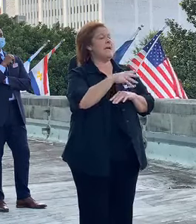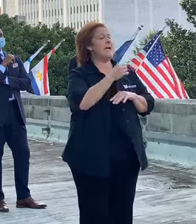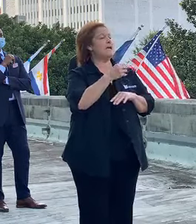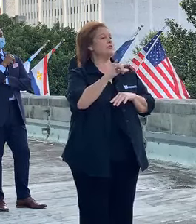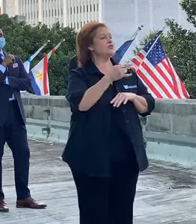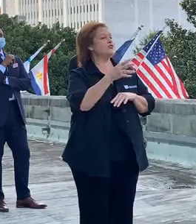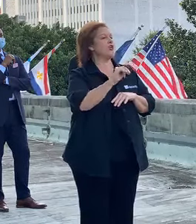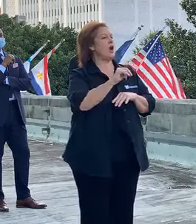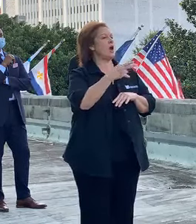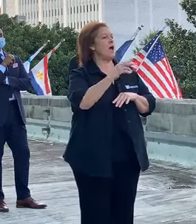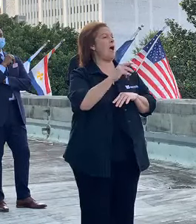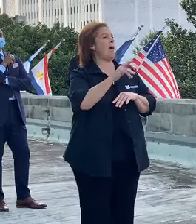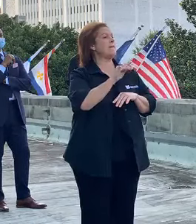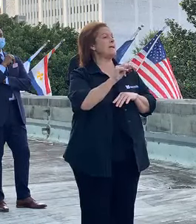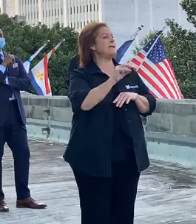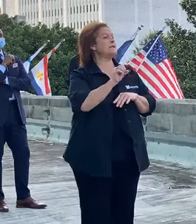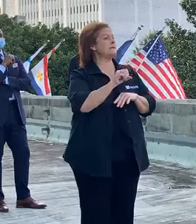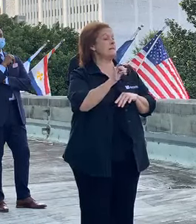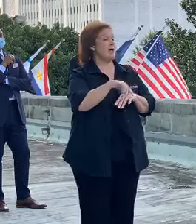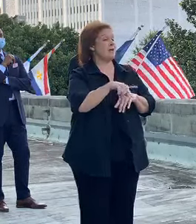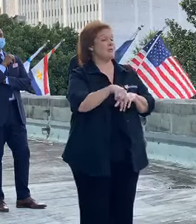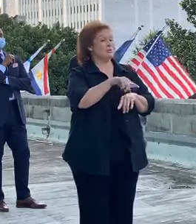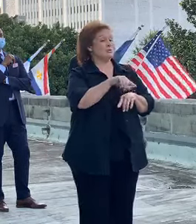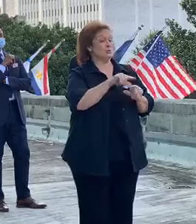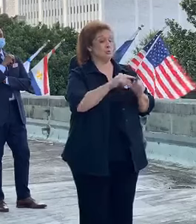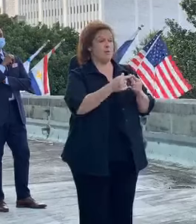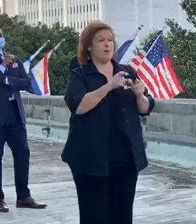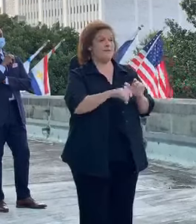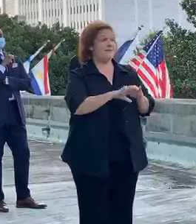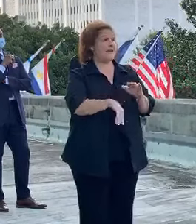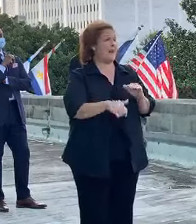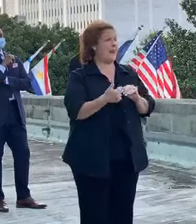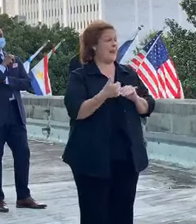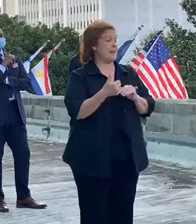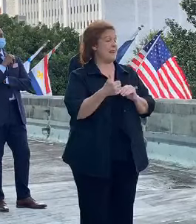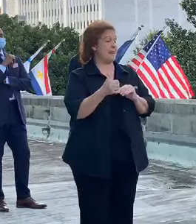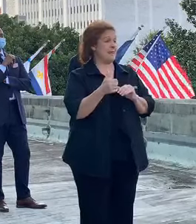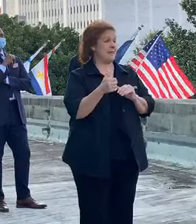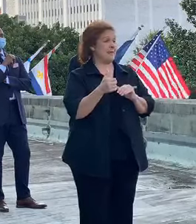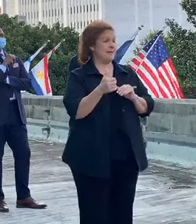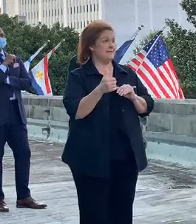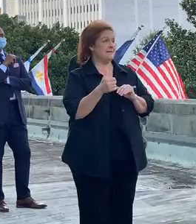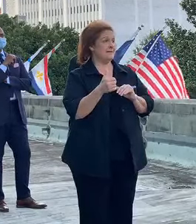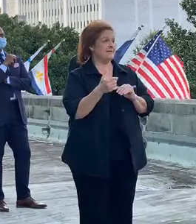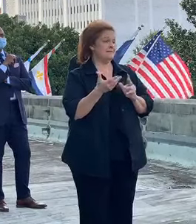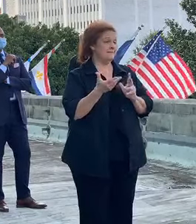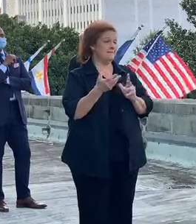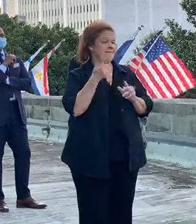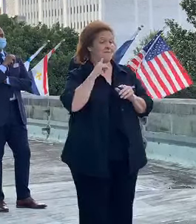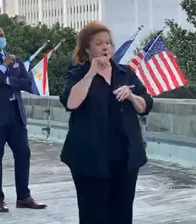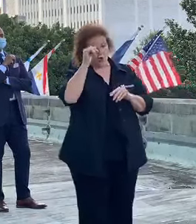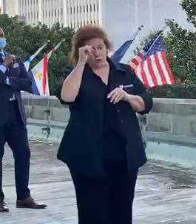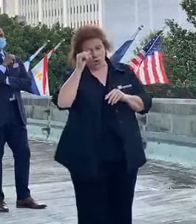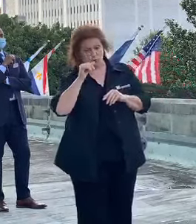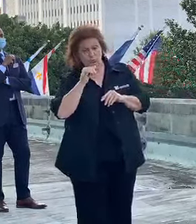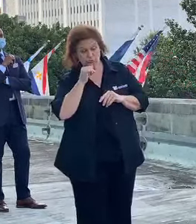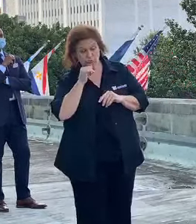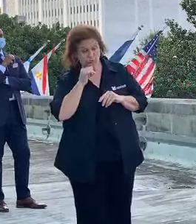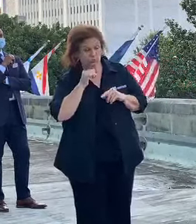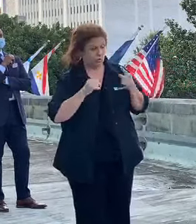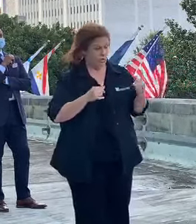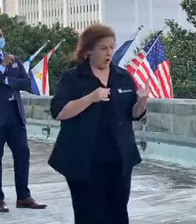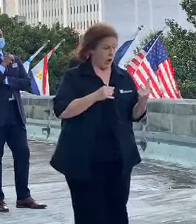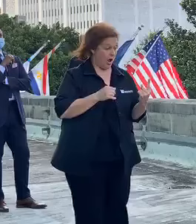and the like. The groups, again, 10 or less. And so the ratio for adult to children, 1